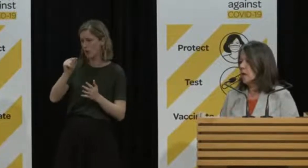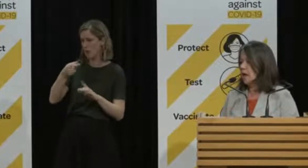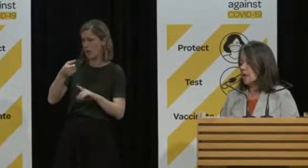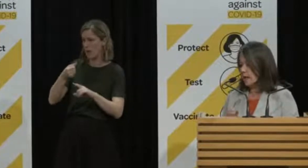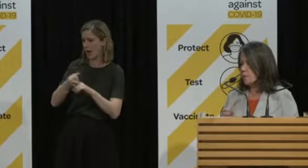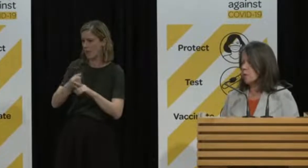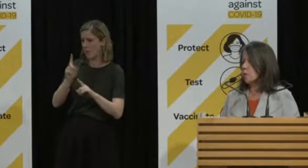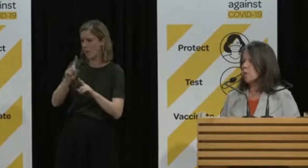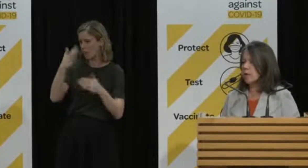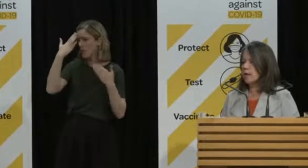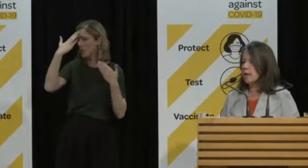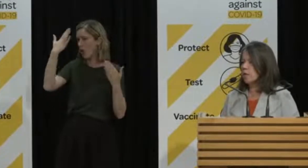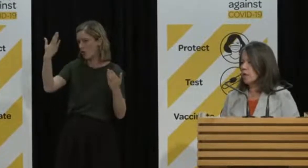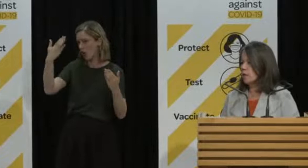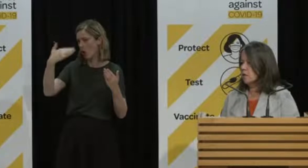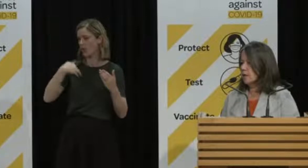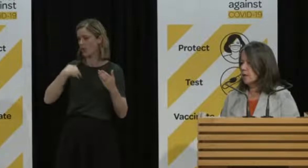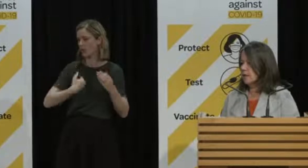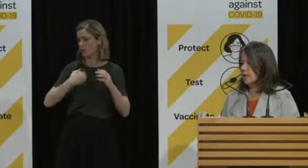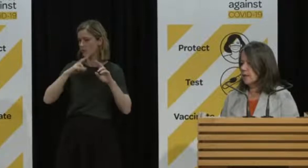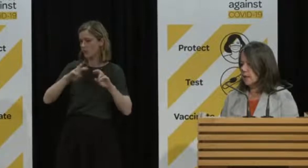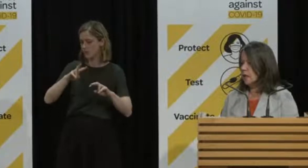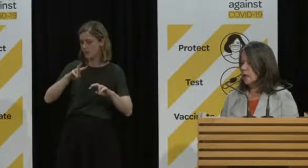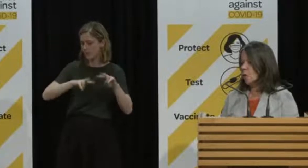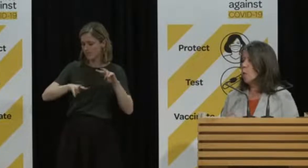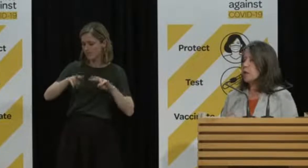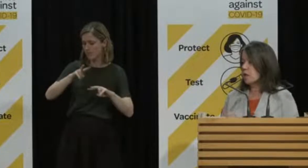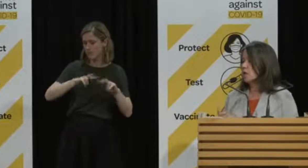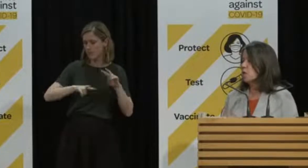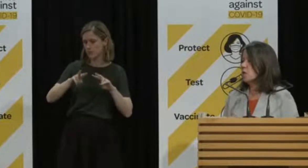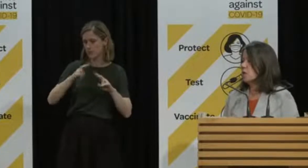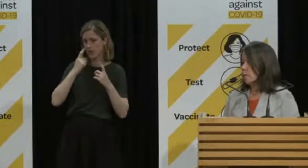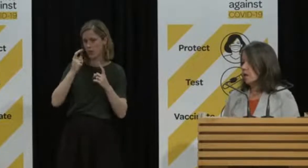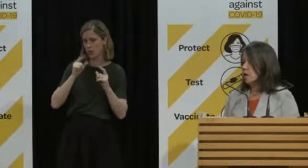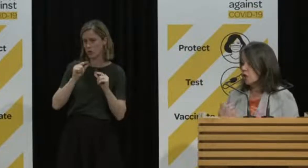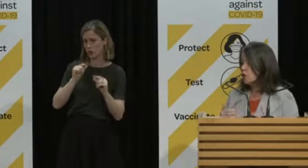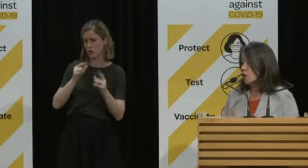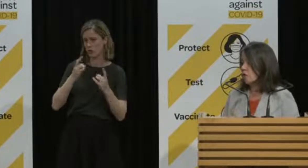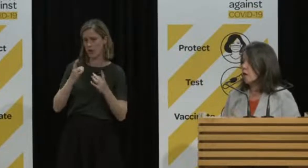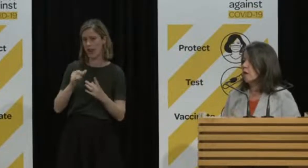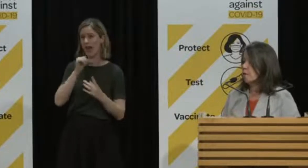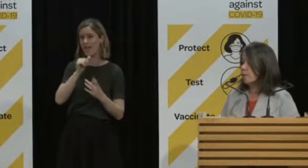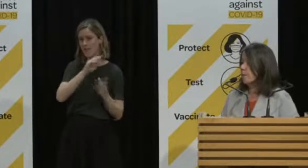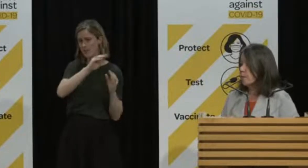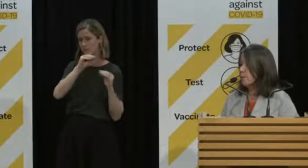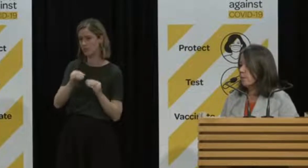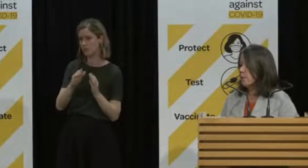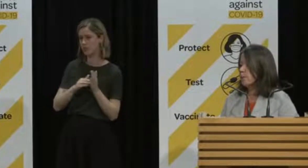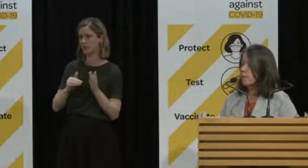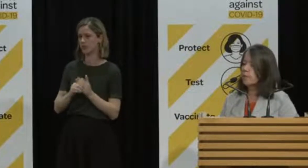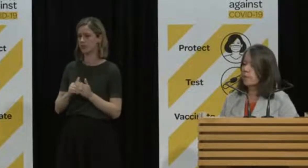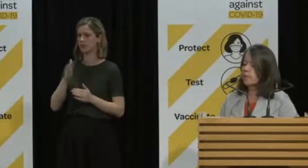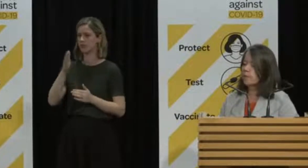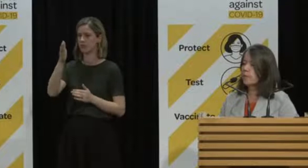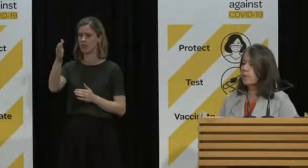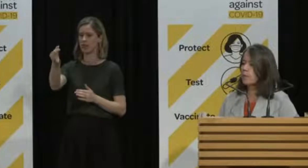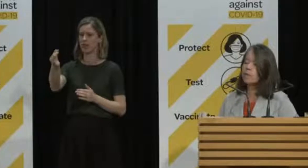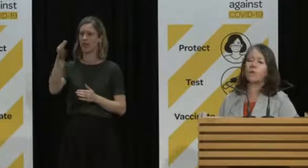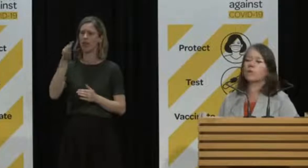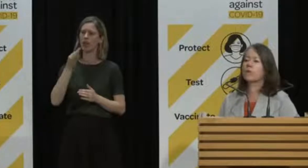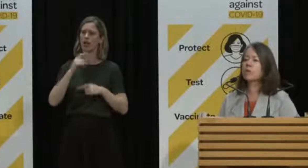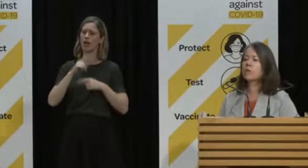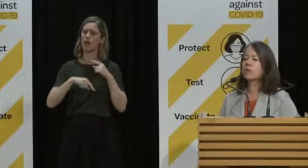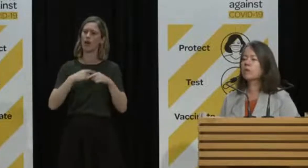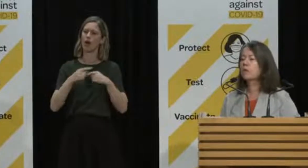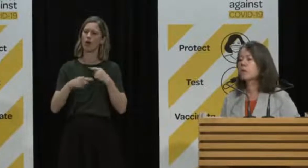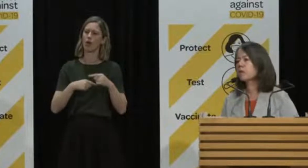itself, and that's what we'll be looking at really carefully to then see what we need to do to be prepared should it arrive. Concerns are about